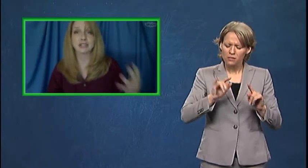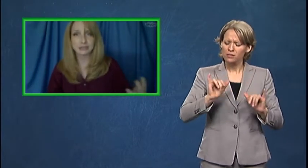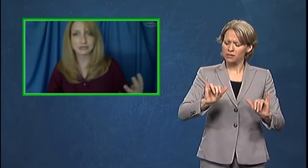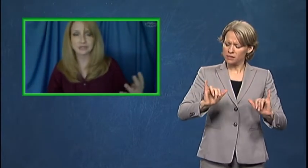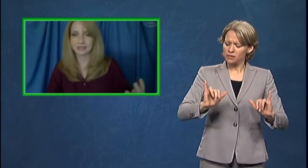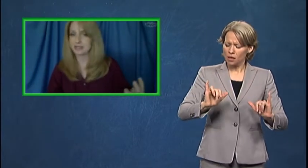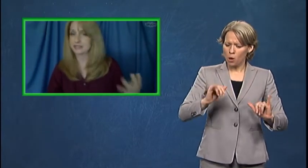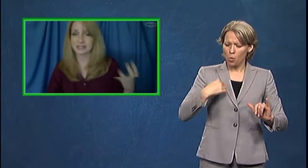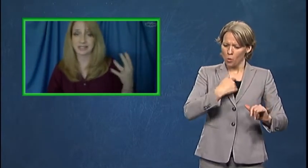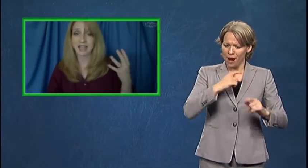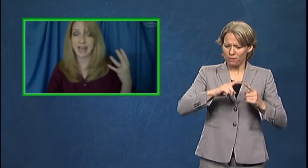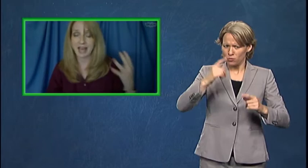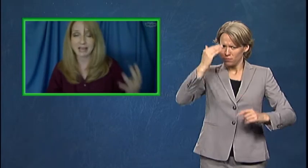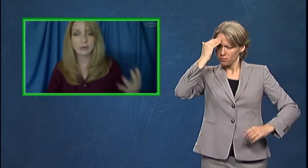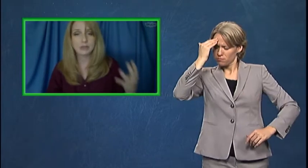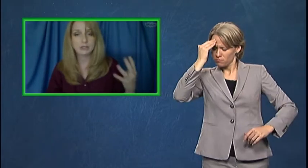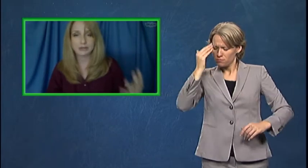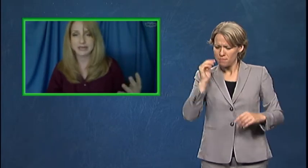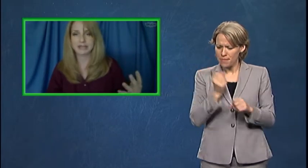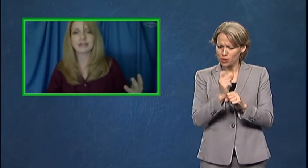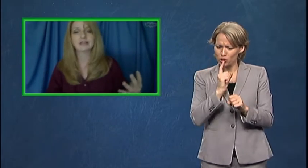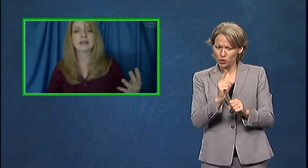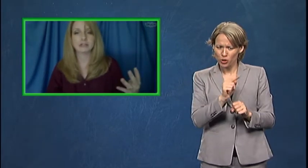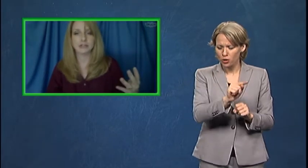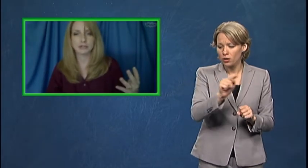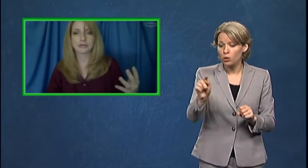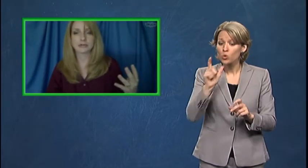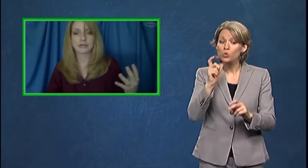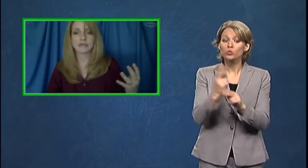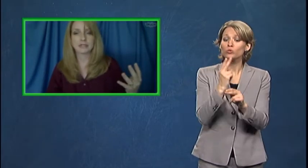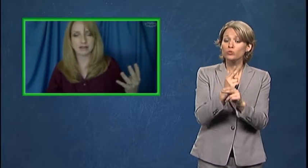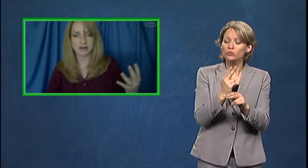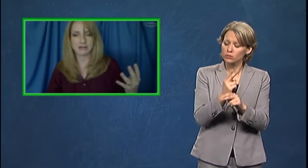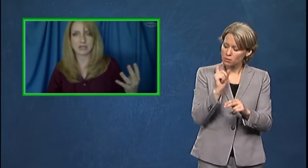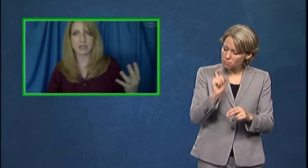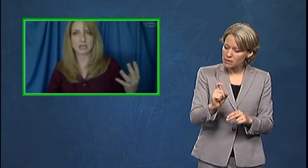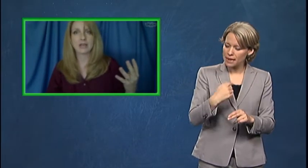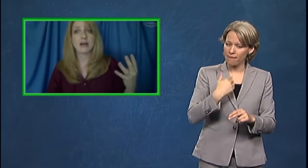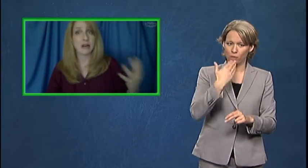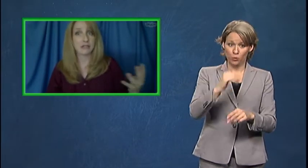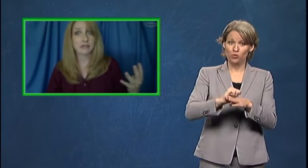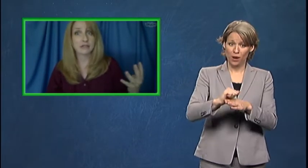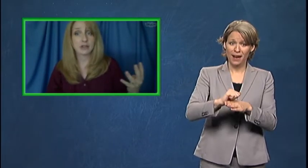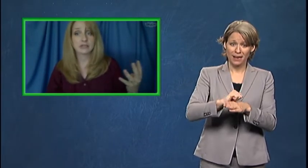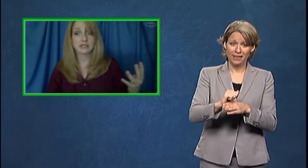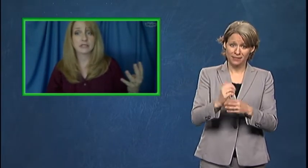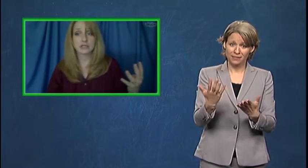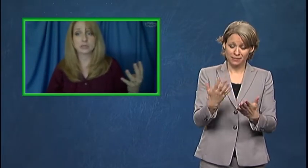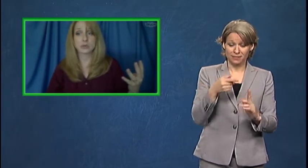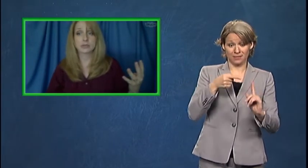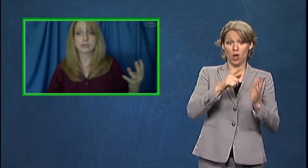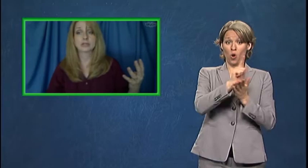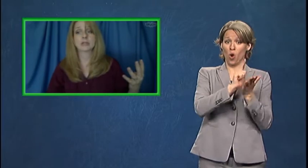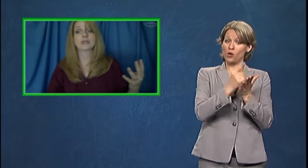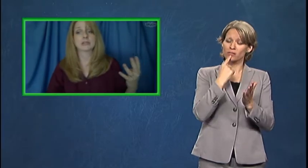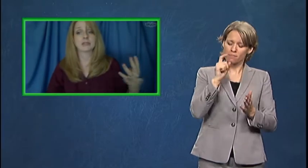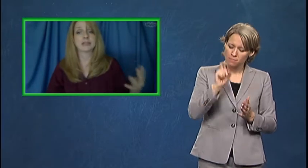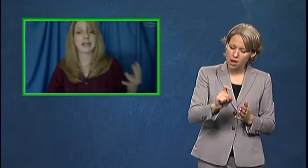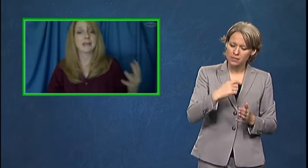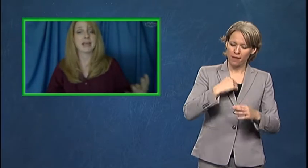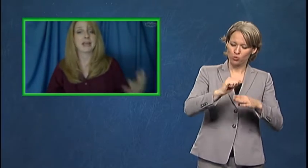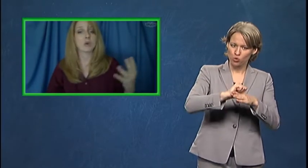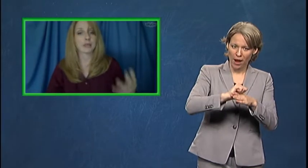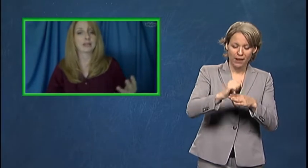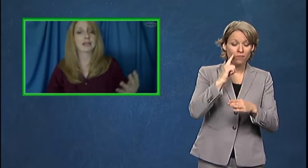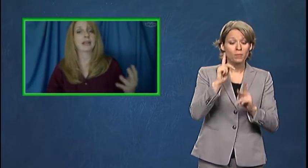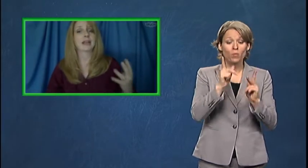how to use this stuff. It says adequate training to users of the technology, other involved individuals, so that they